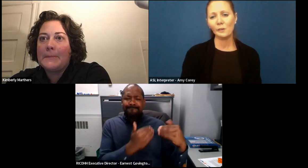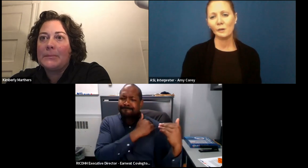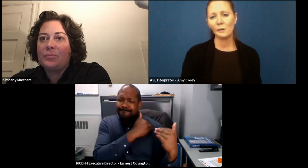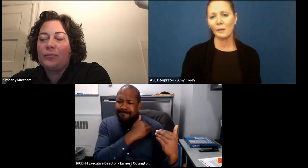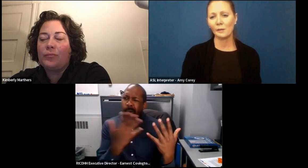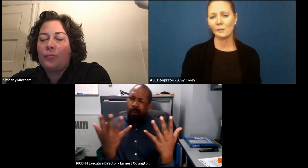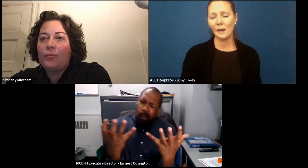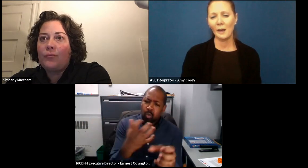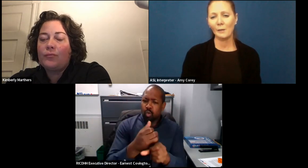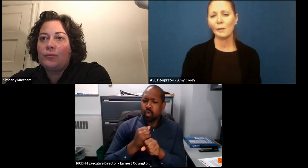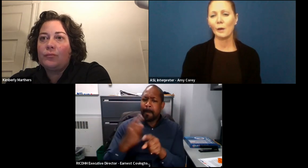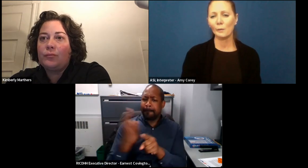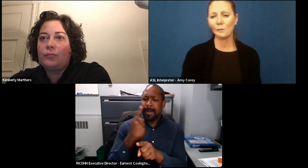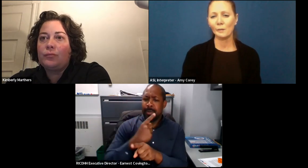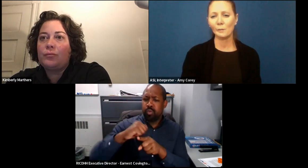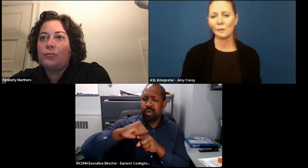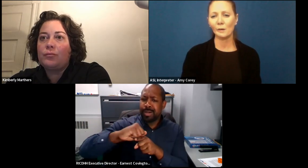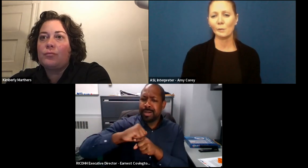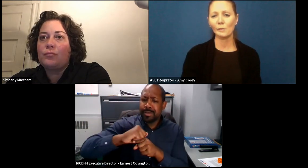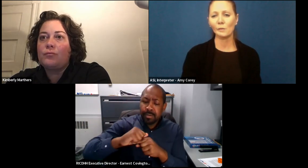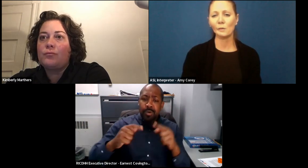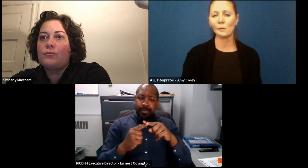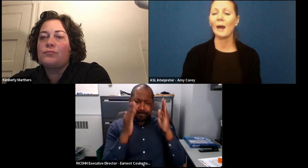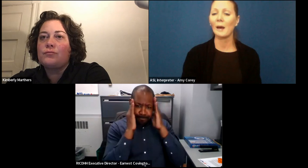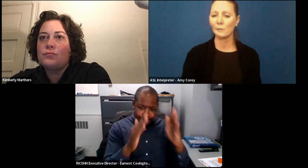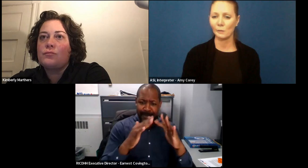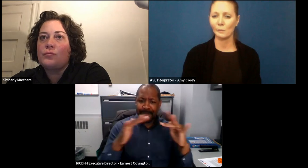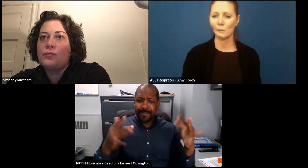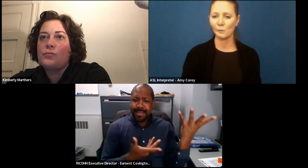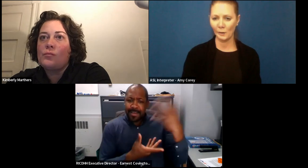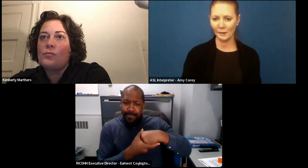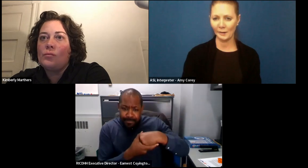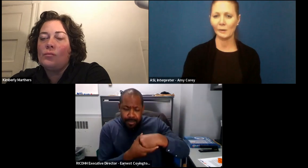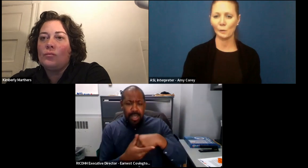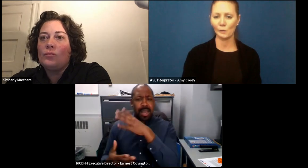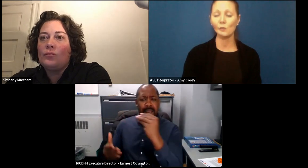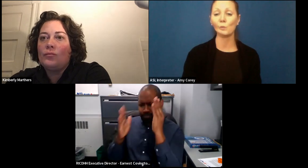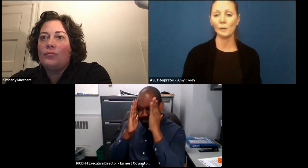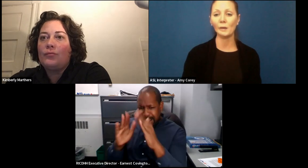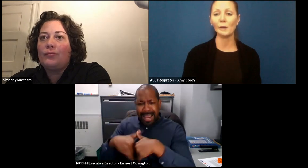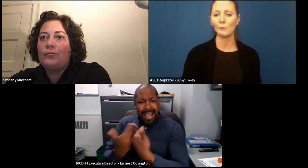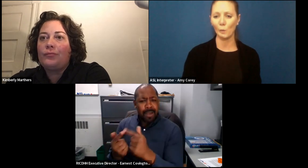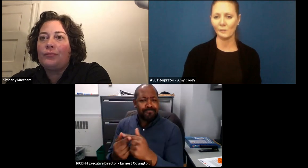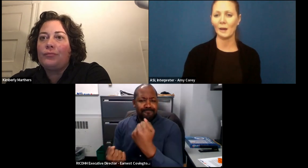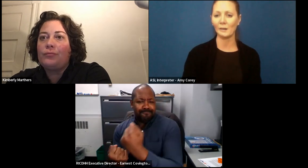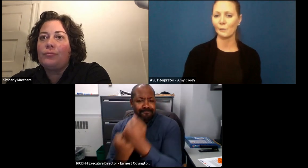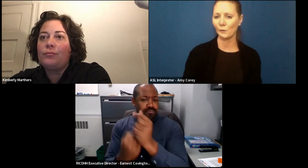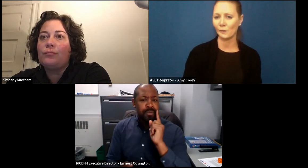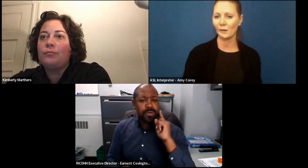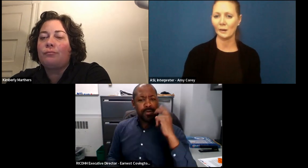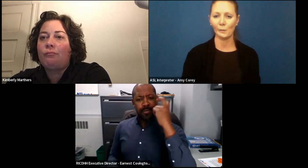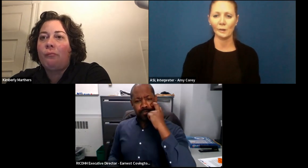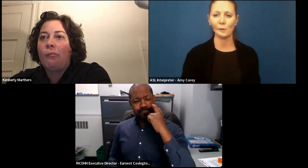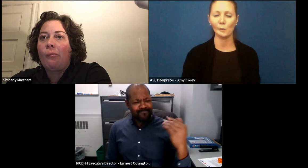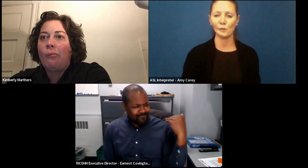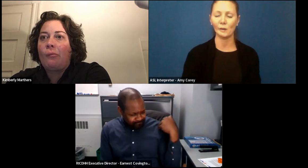the commission, the staff, our responsibility was to have some training in order to really focus on diversity